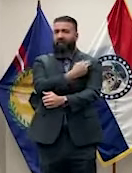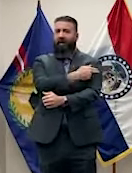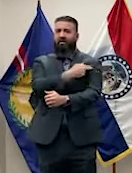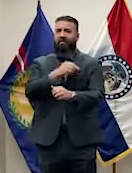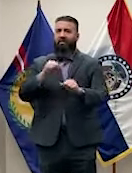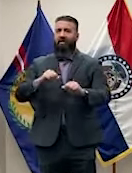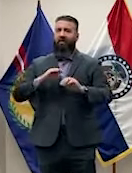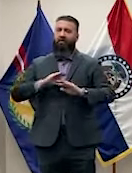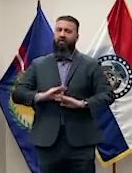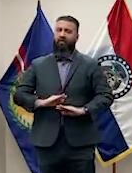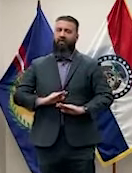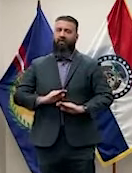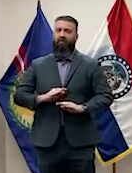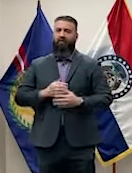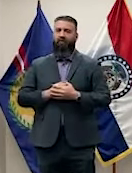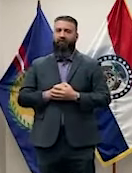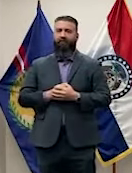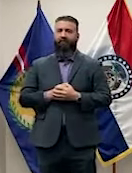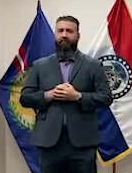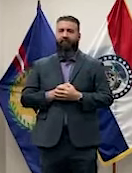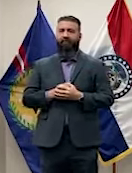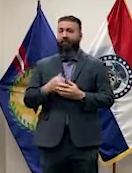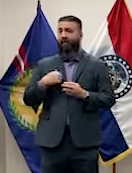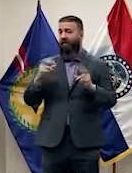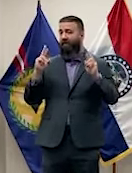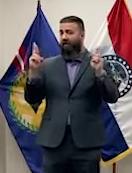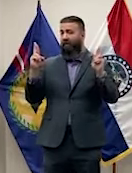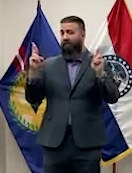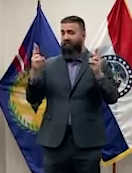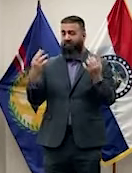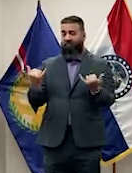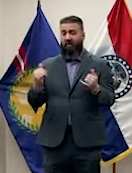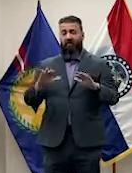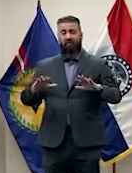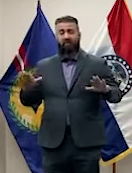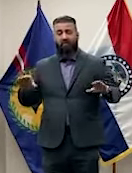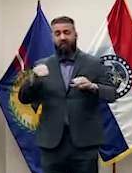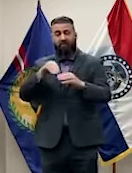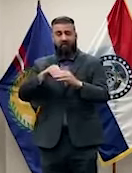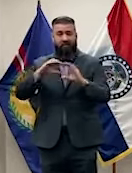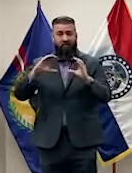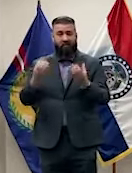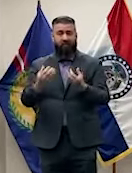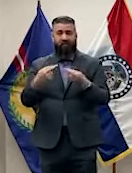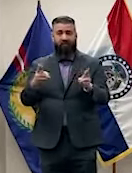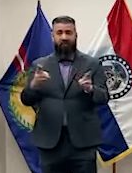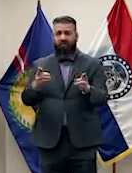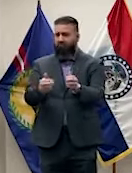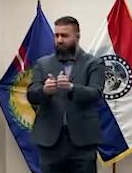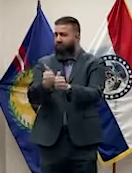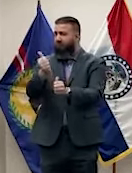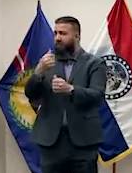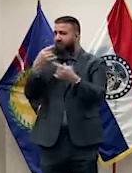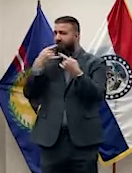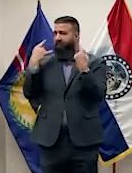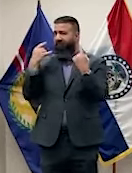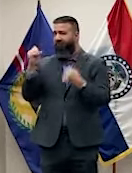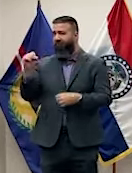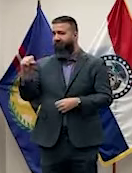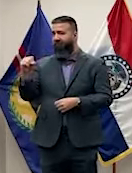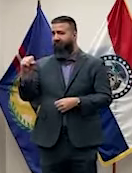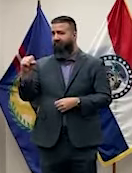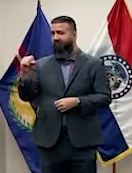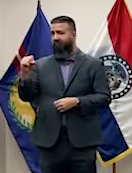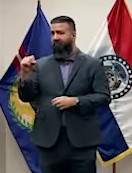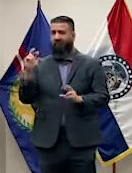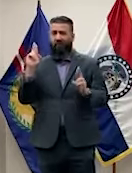relief. I'm hopeful that with our kids in the classroom, most wearing masks, and that our numbers do not